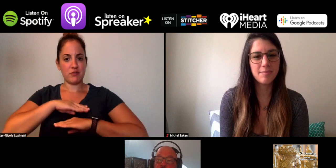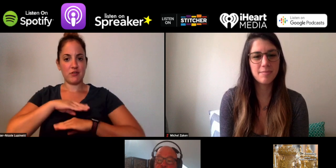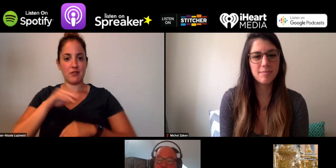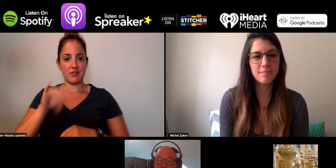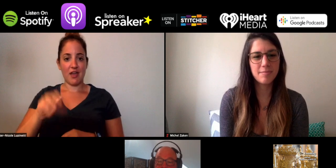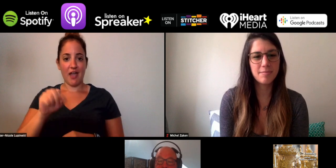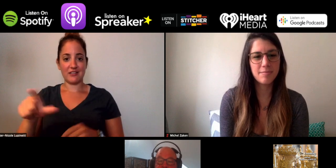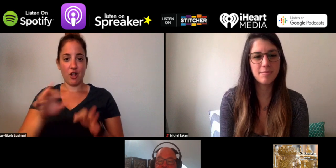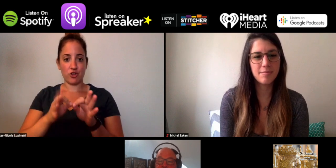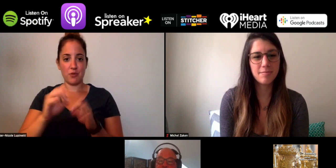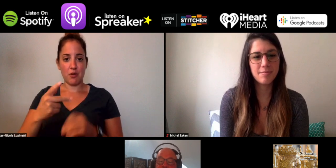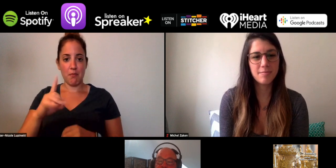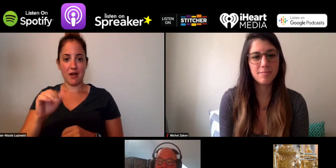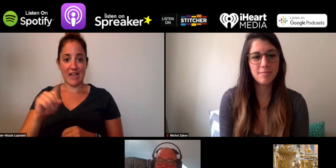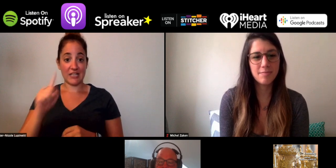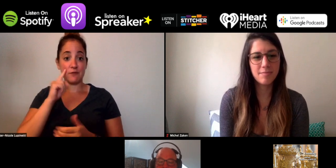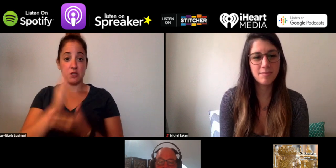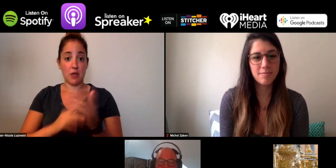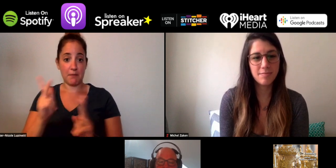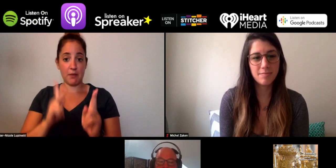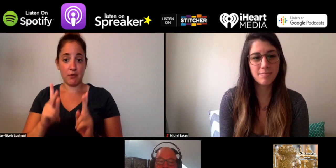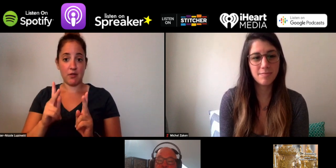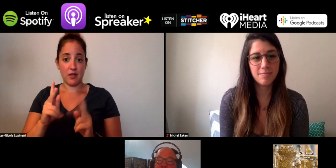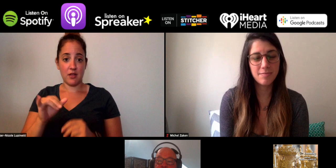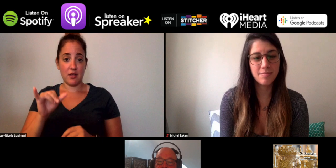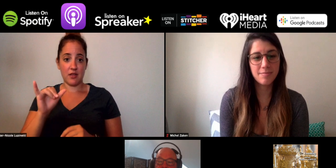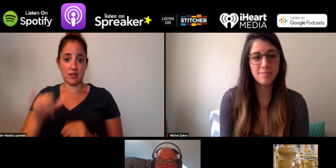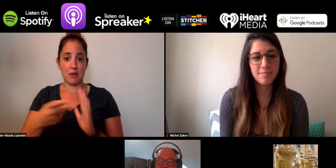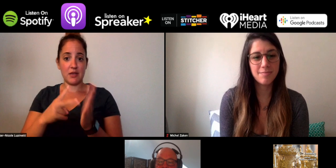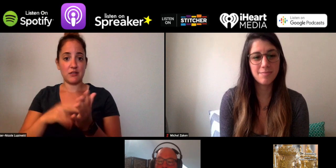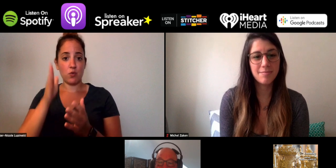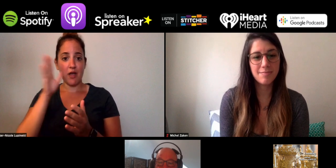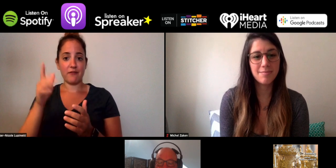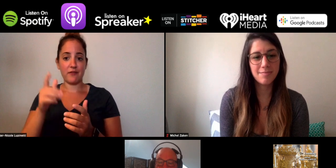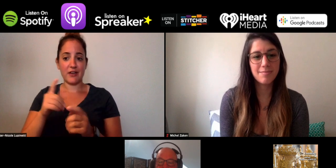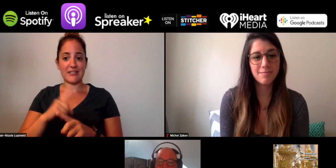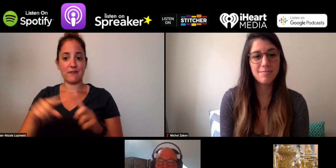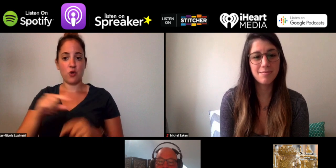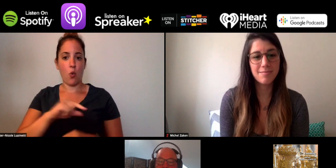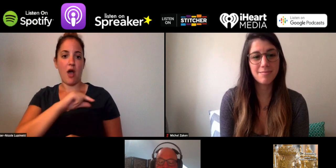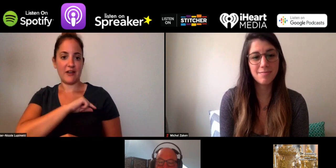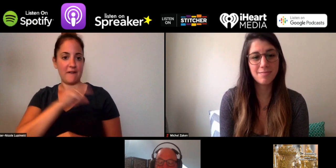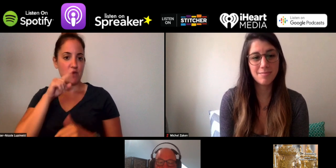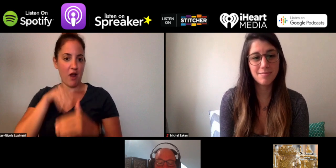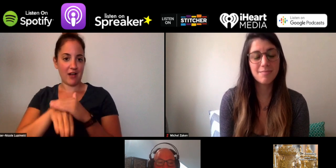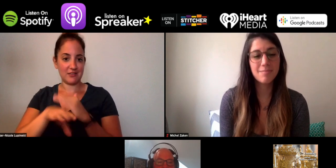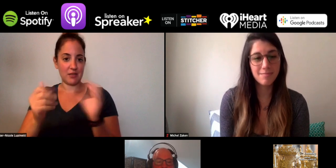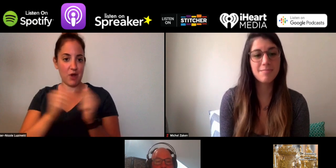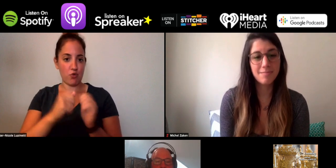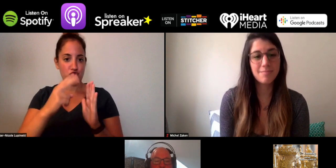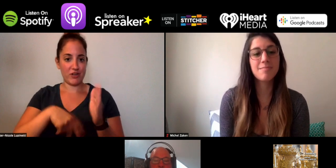ASL interpreted podcast for some people is going to have a much different quality than reading a transcript.